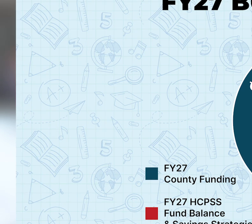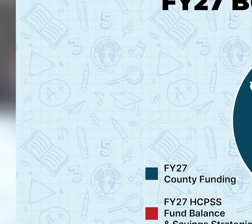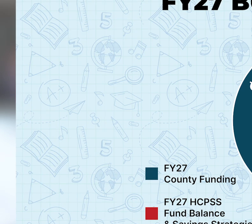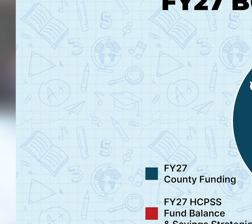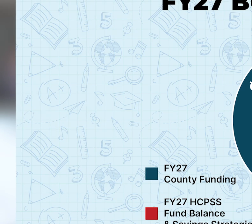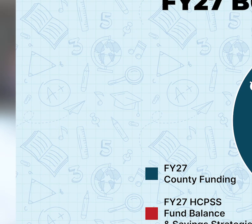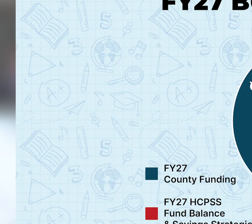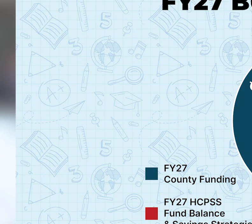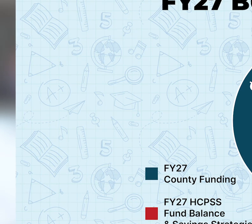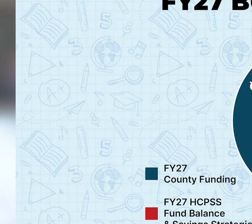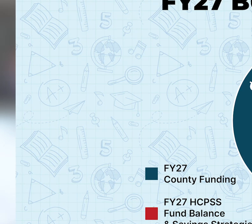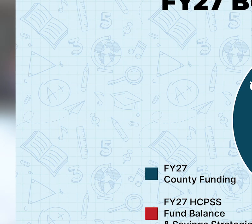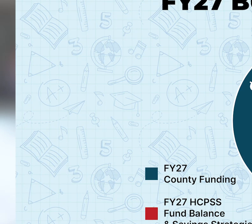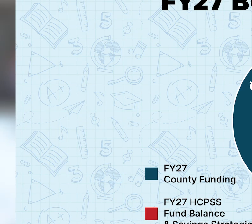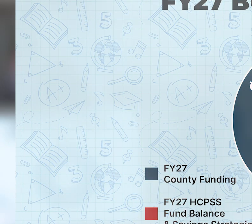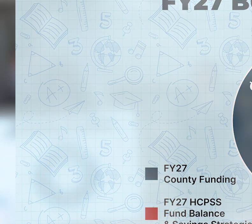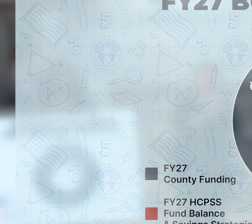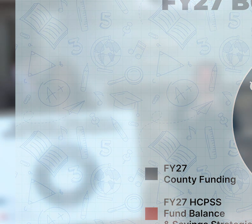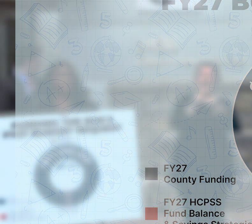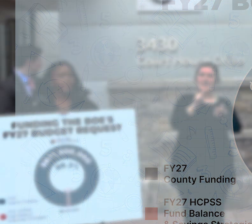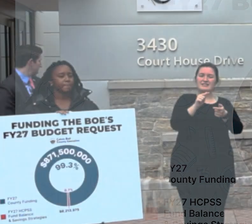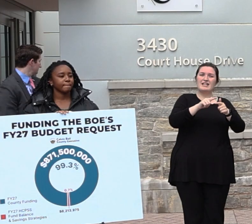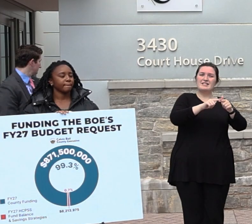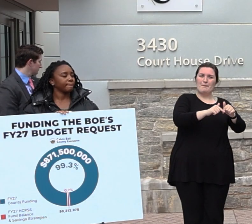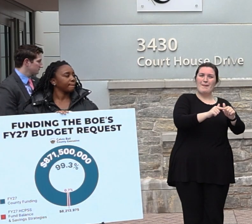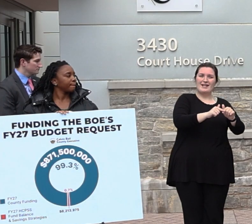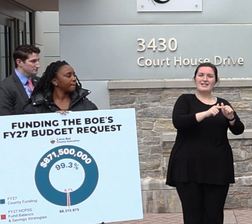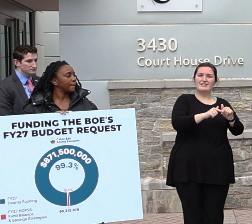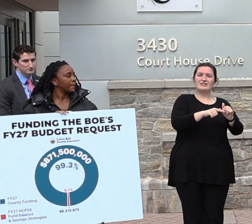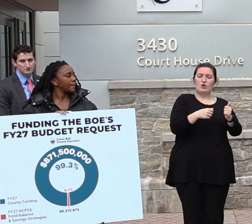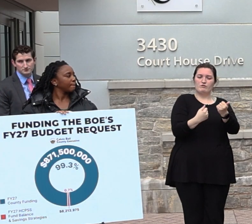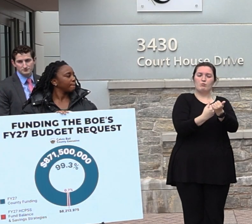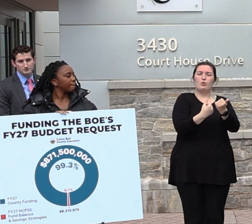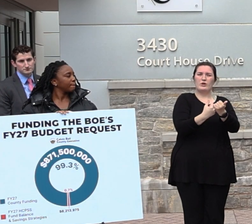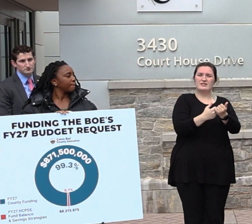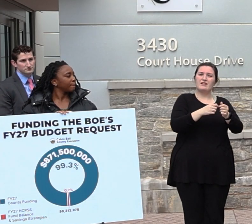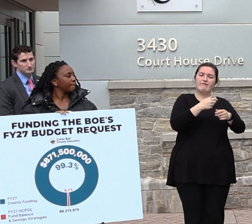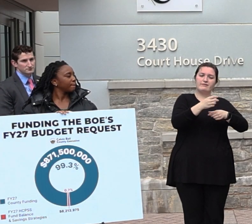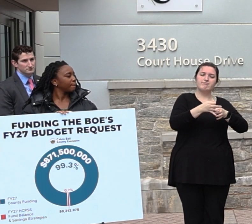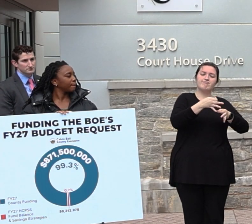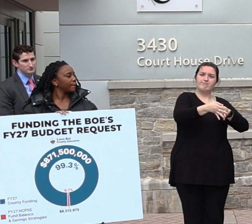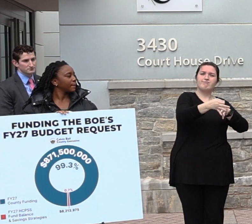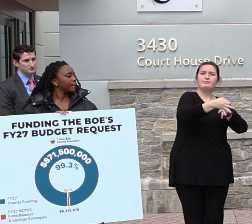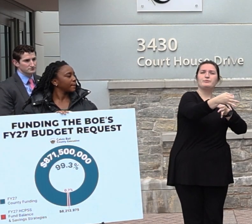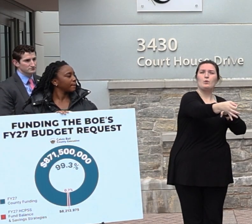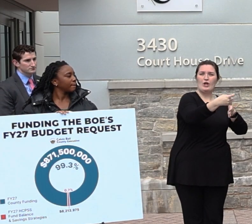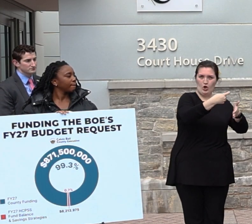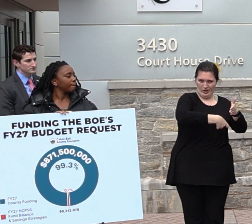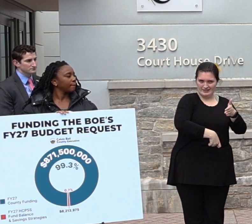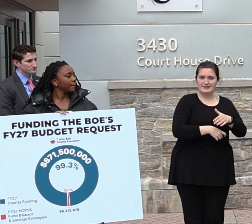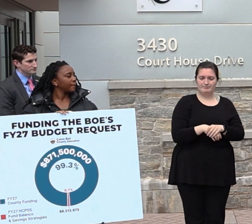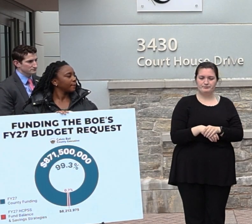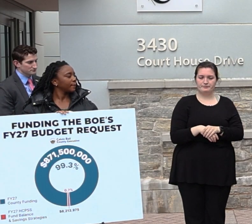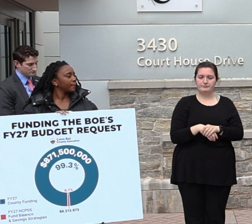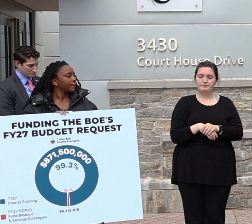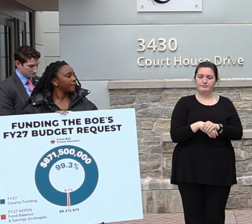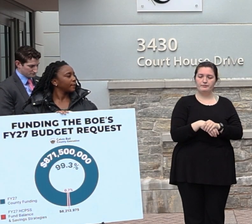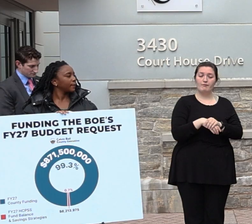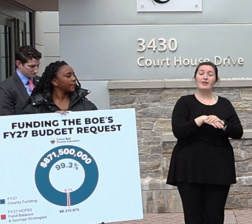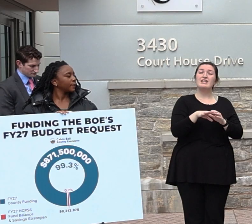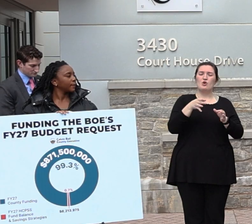one-time funds to support ongoing costs. Furthermore, it replaces $14.5